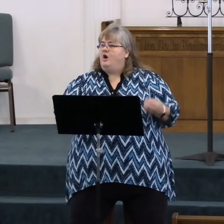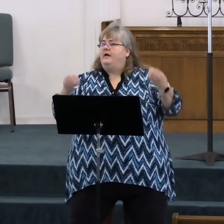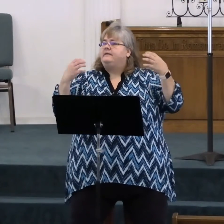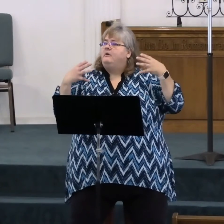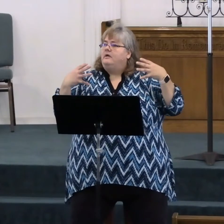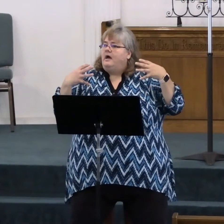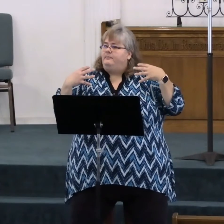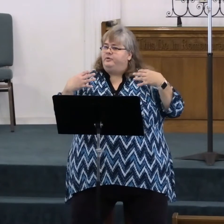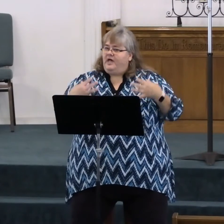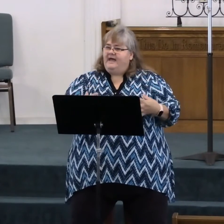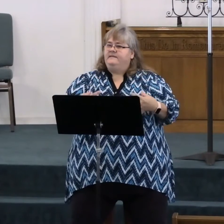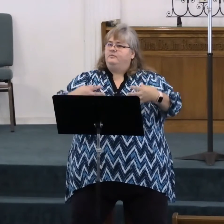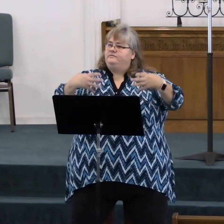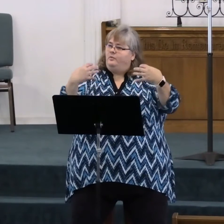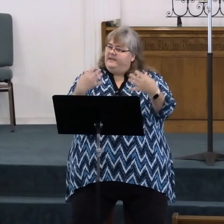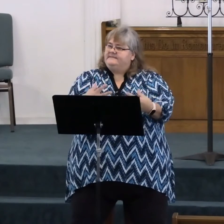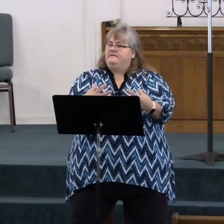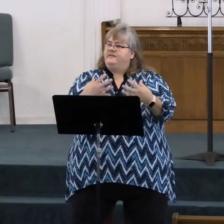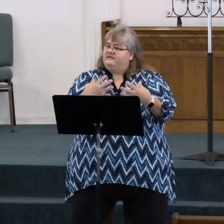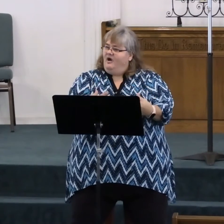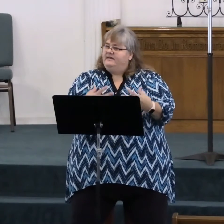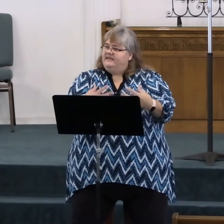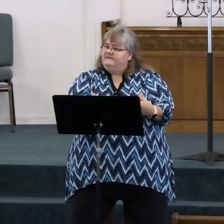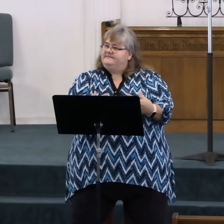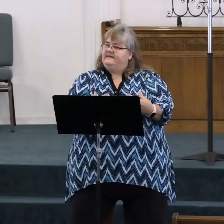not applied it with the wisdom that God gives us,